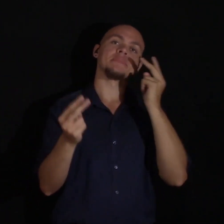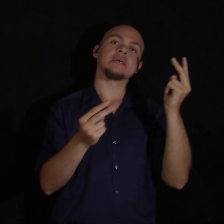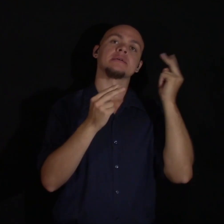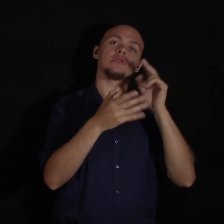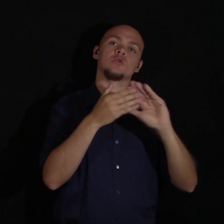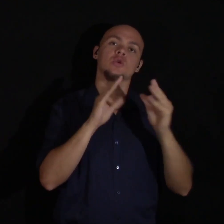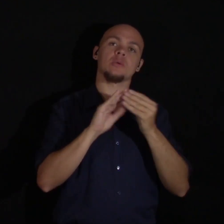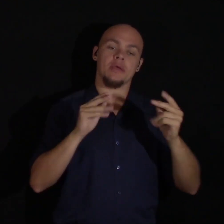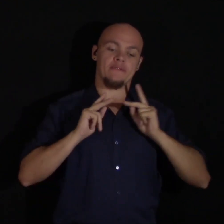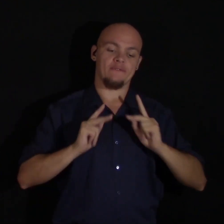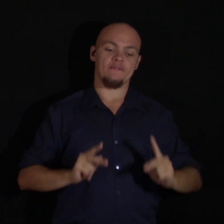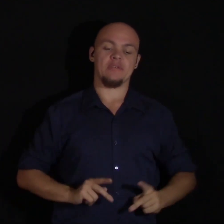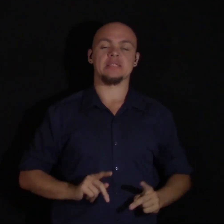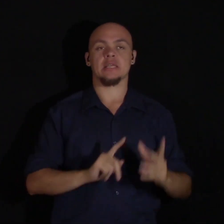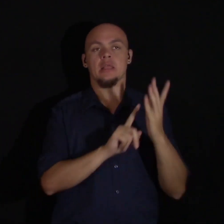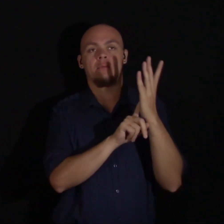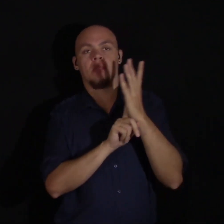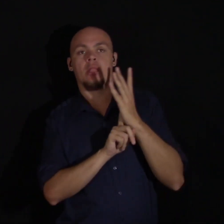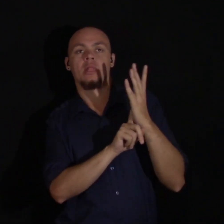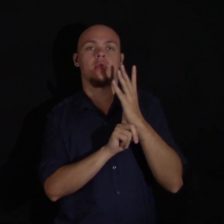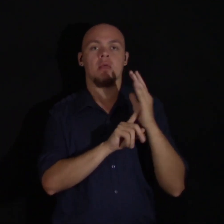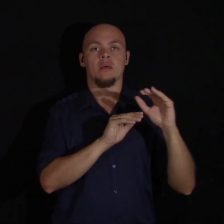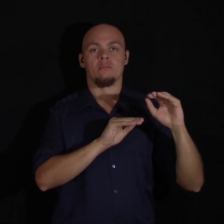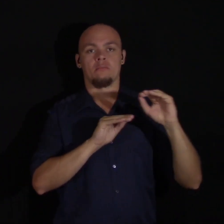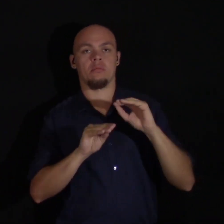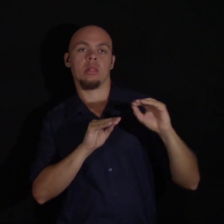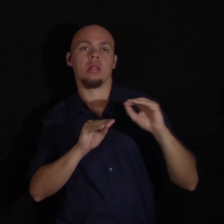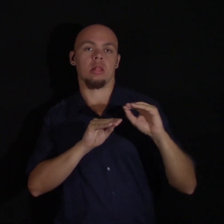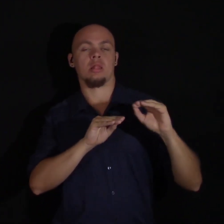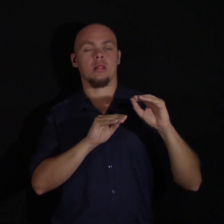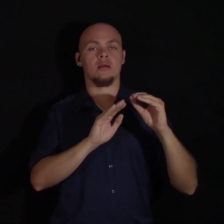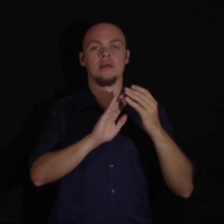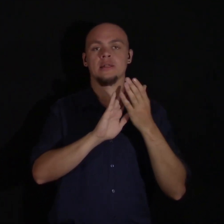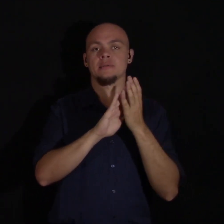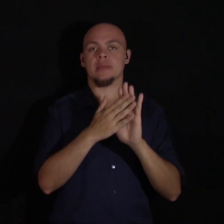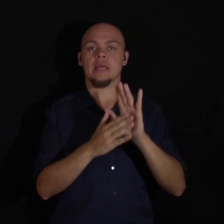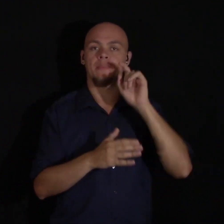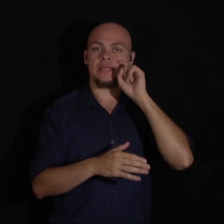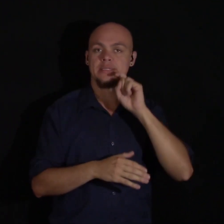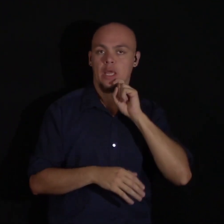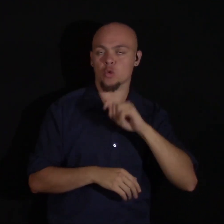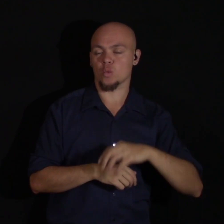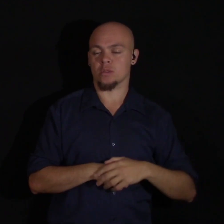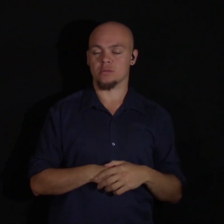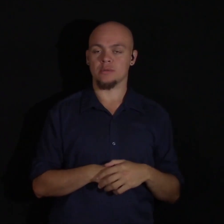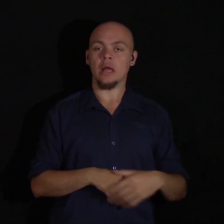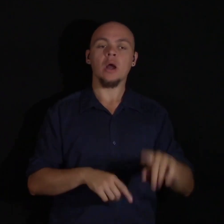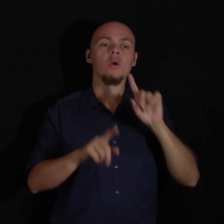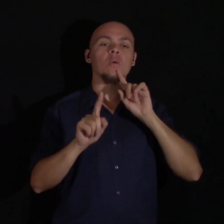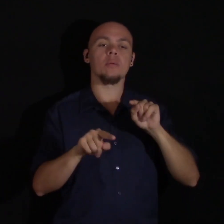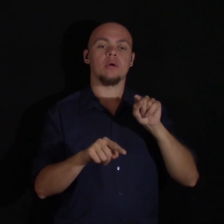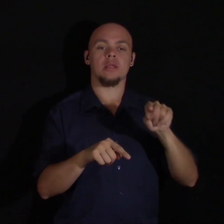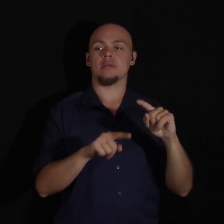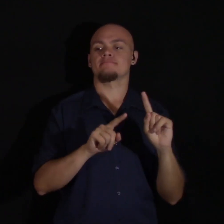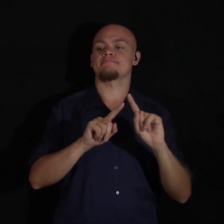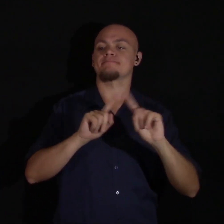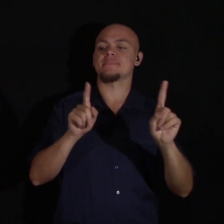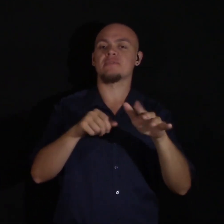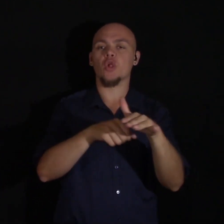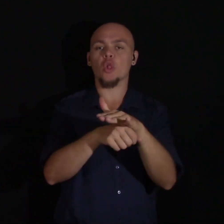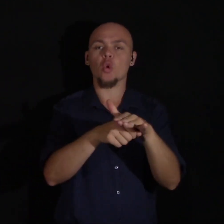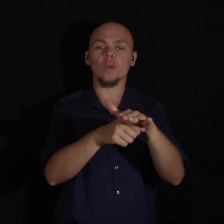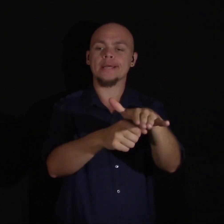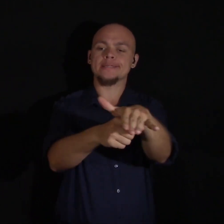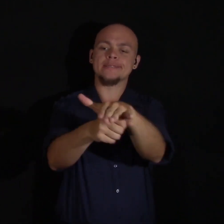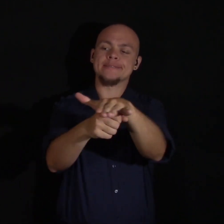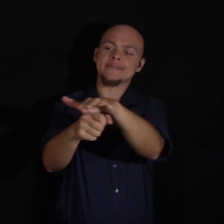being physically pressured and maneuvered to perform sexual acts. They've also reported being driven to various locations